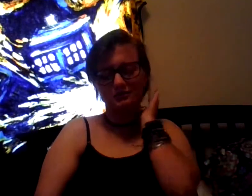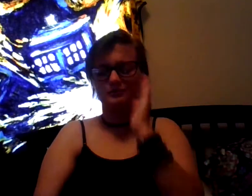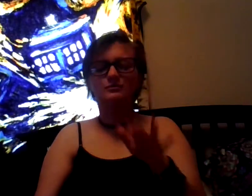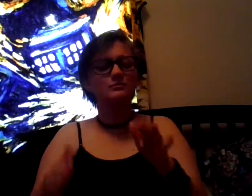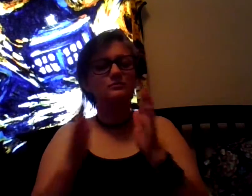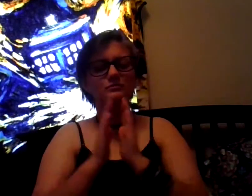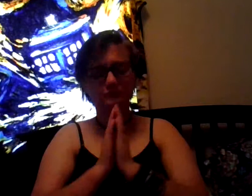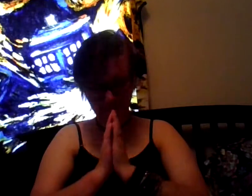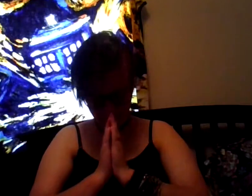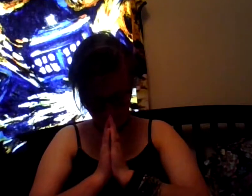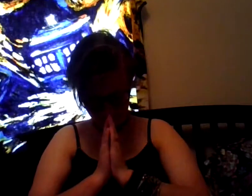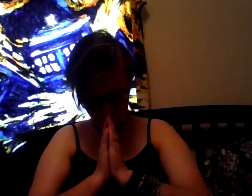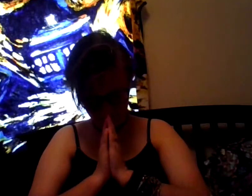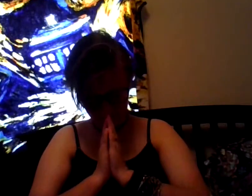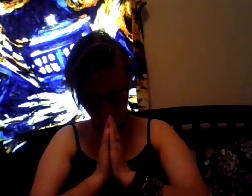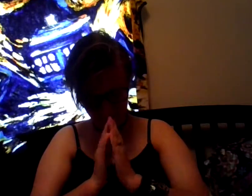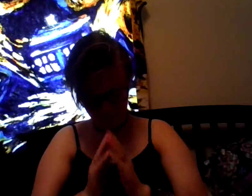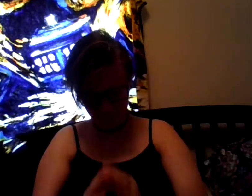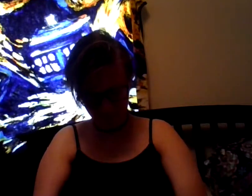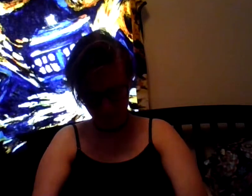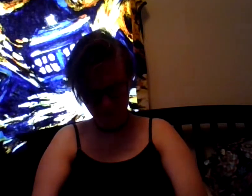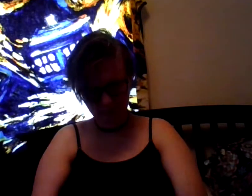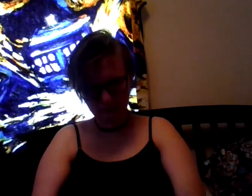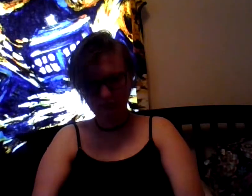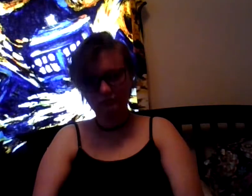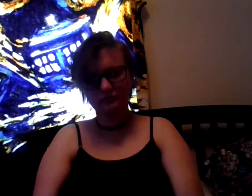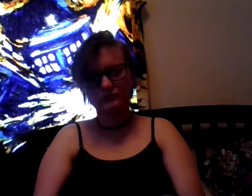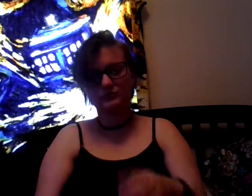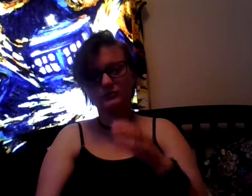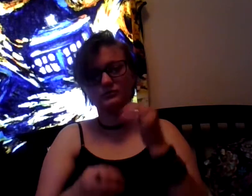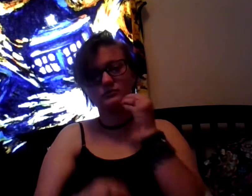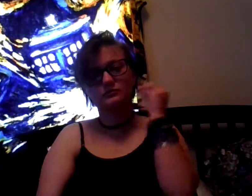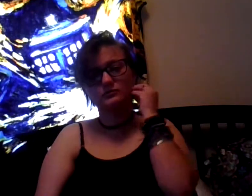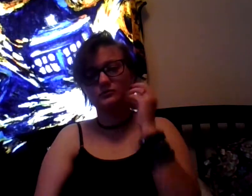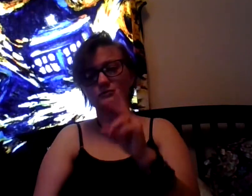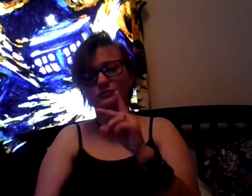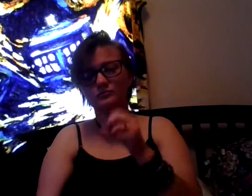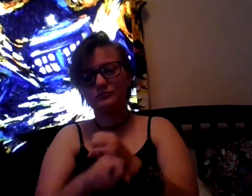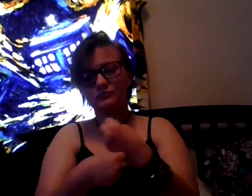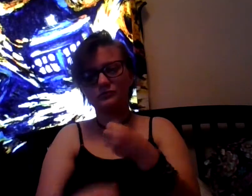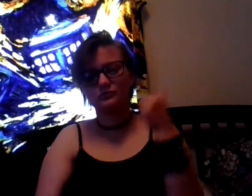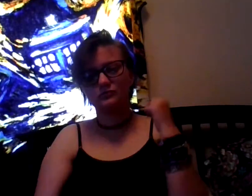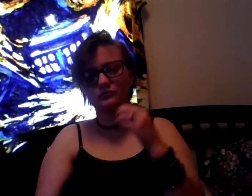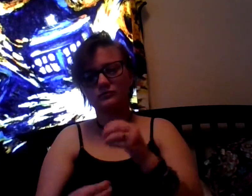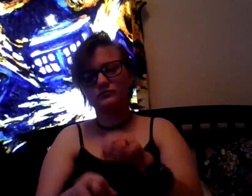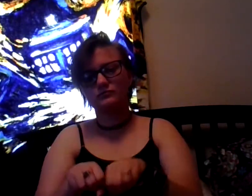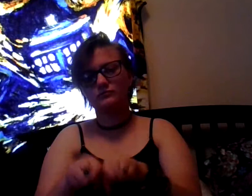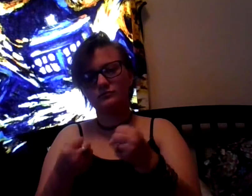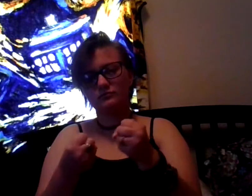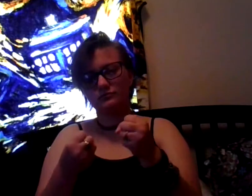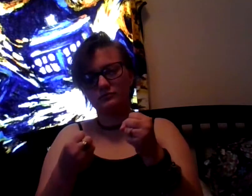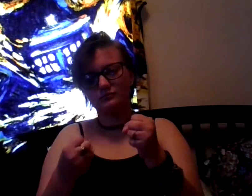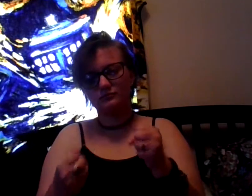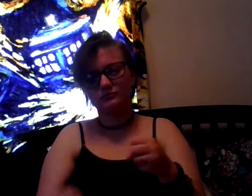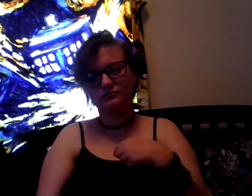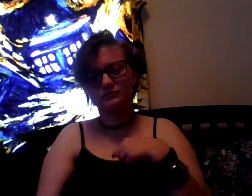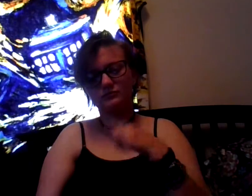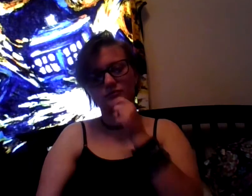I will pray, so the castle that we built won't cave. The secrets